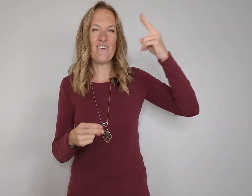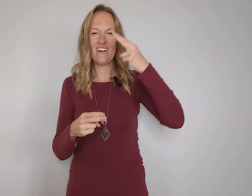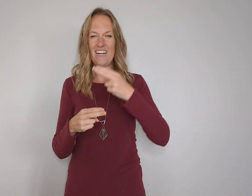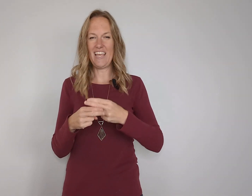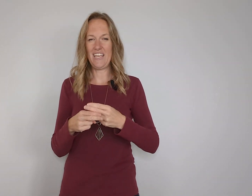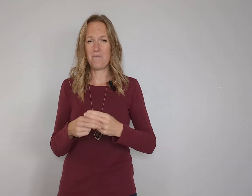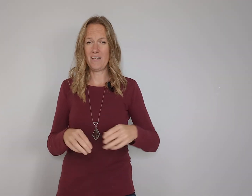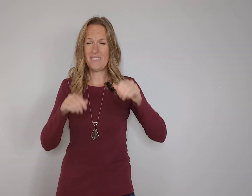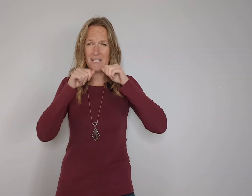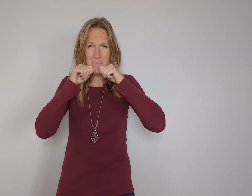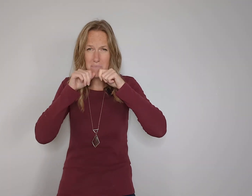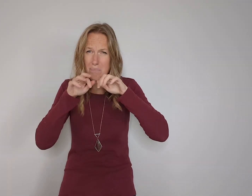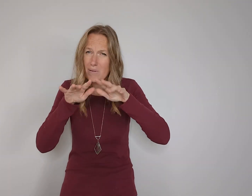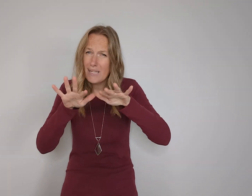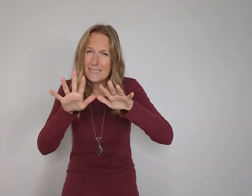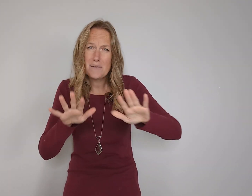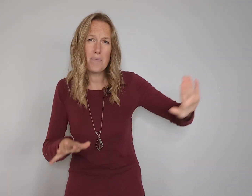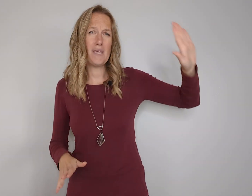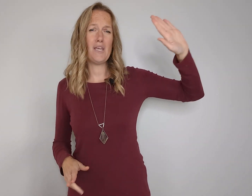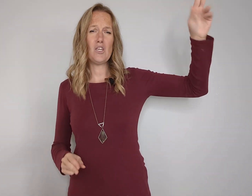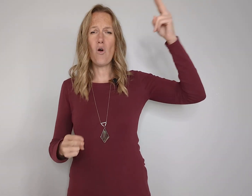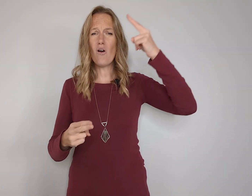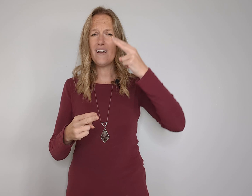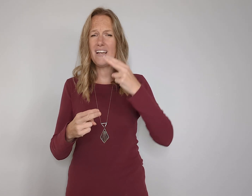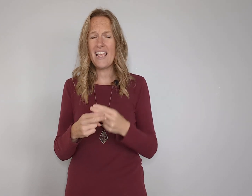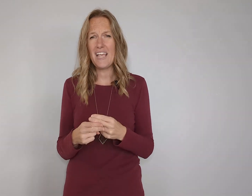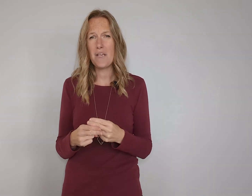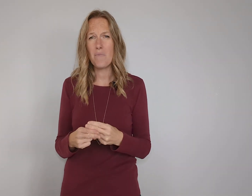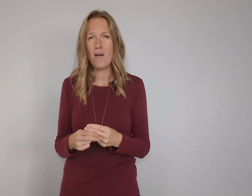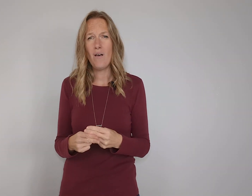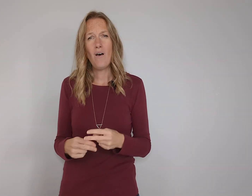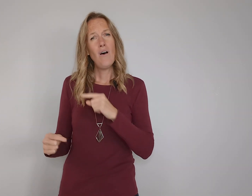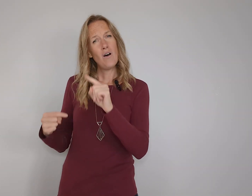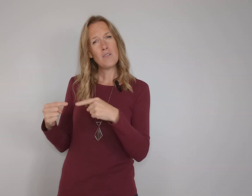your name. And then blessed be your name on the